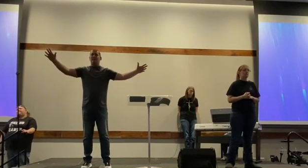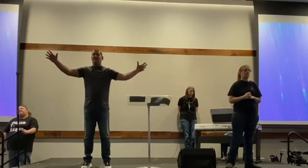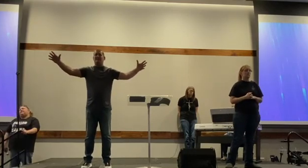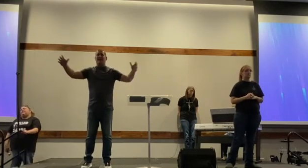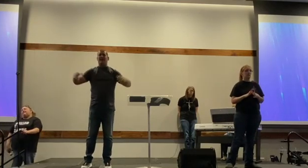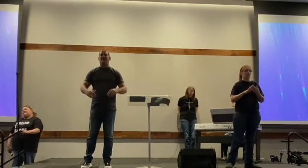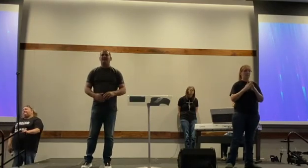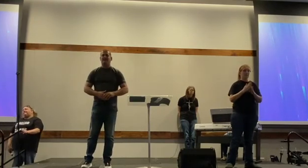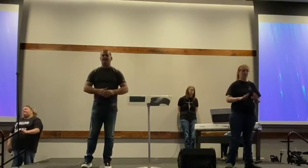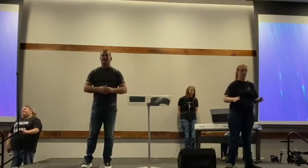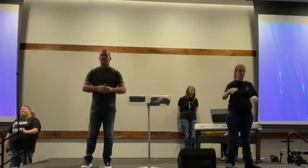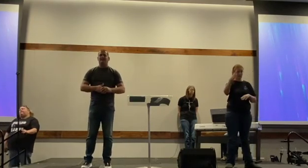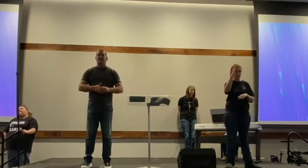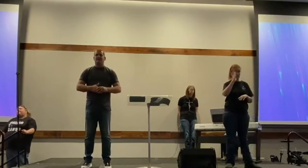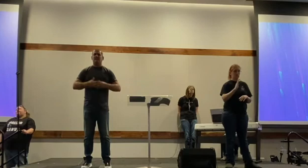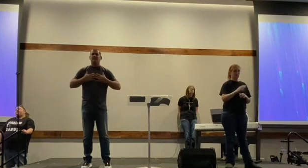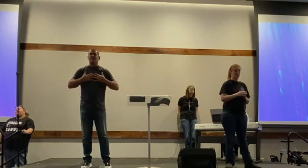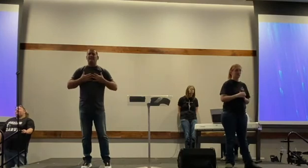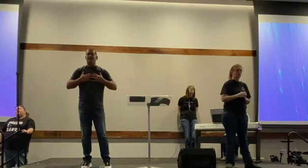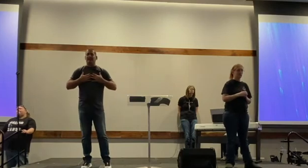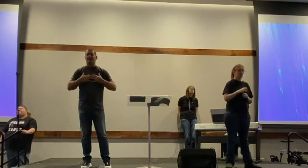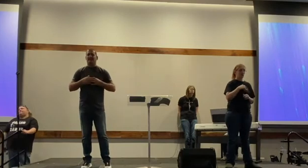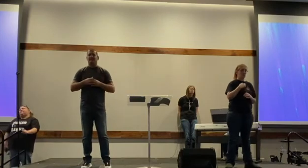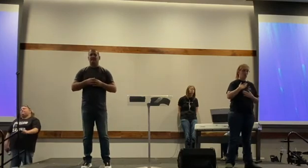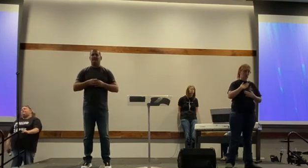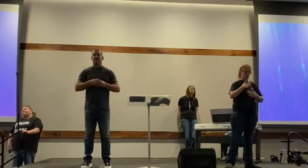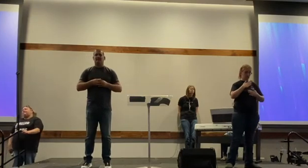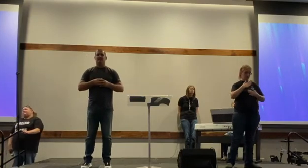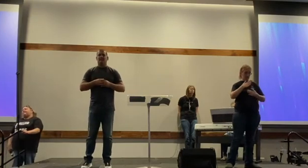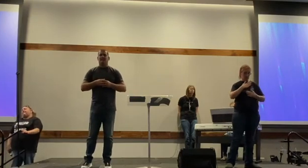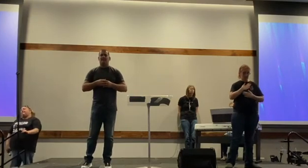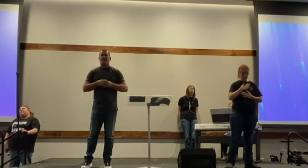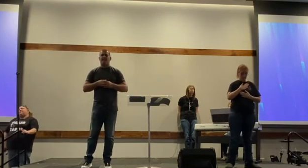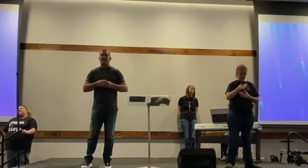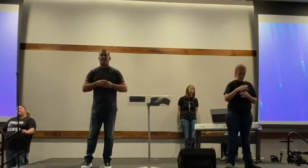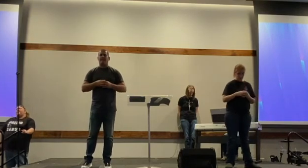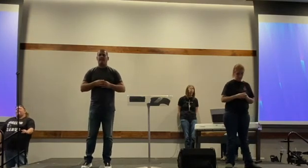just peace, God, that we breathe it in.